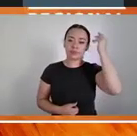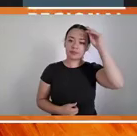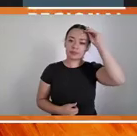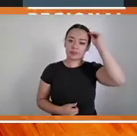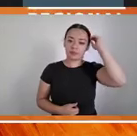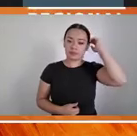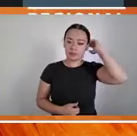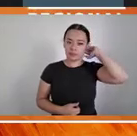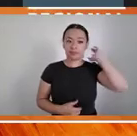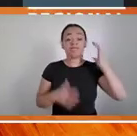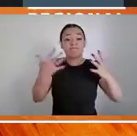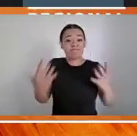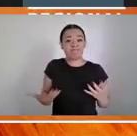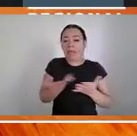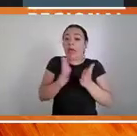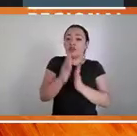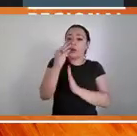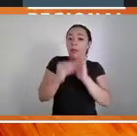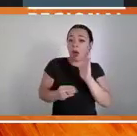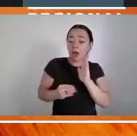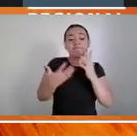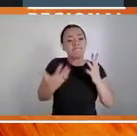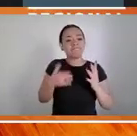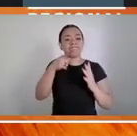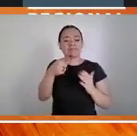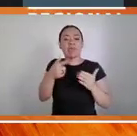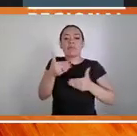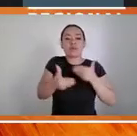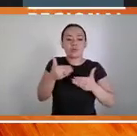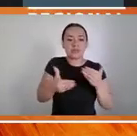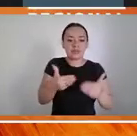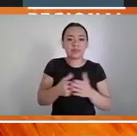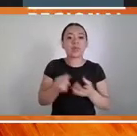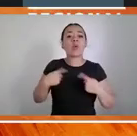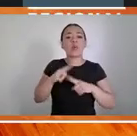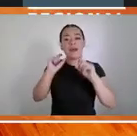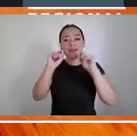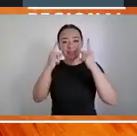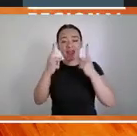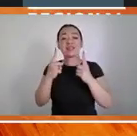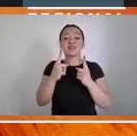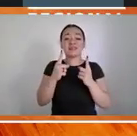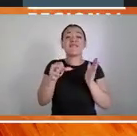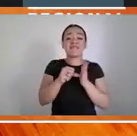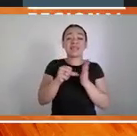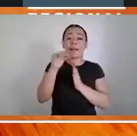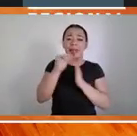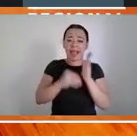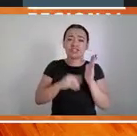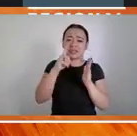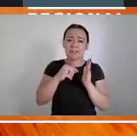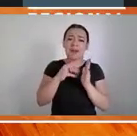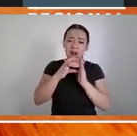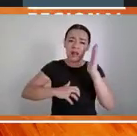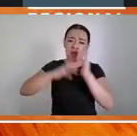The application process. We acknowledge that funding applications can be lengthy and take a lot